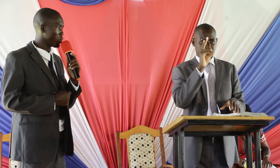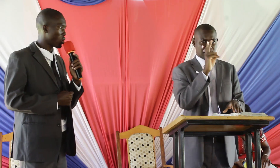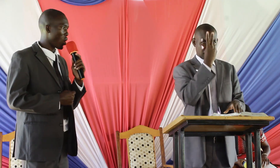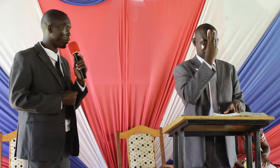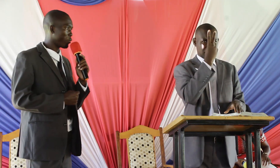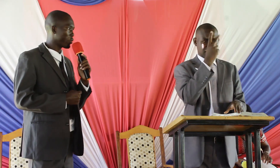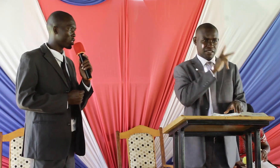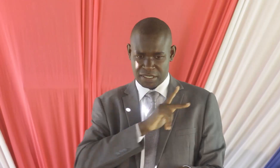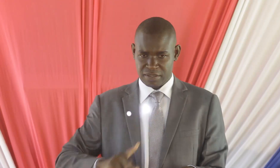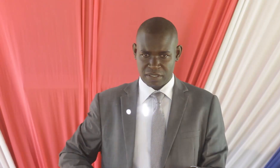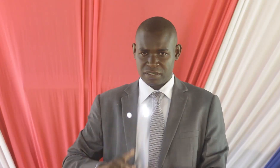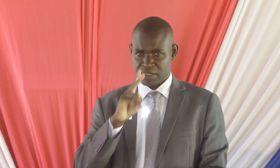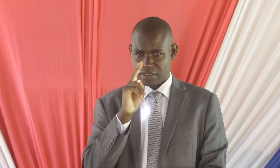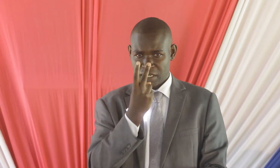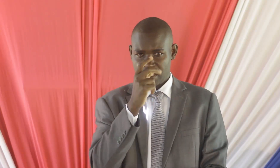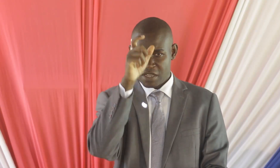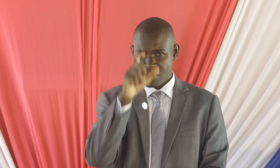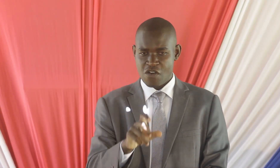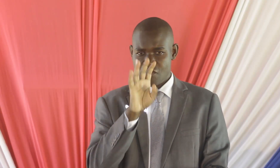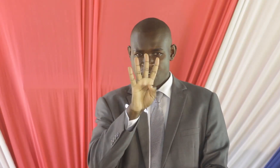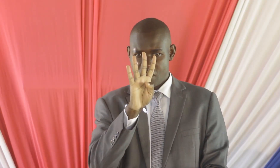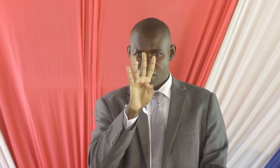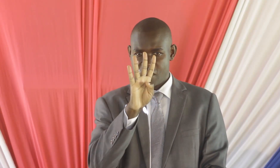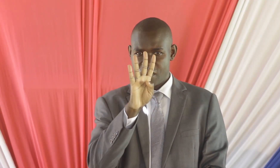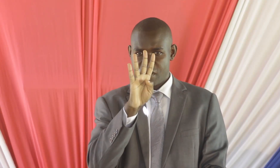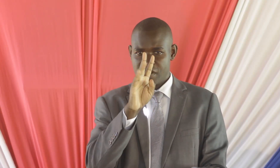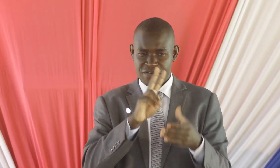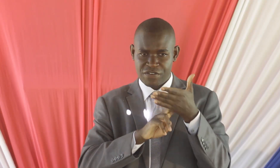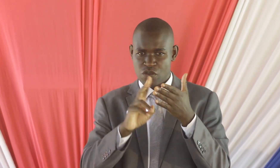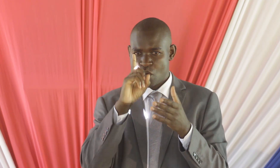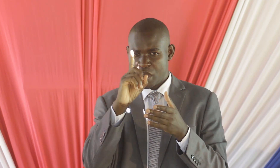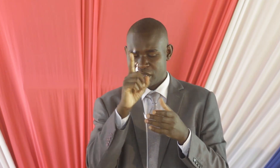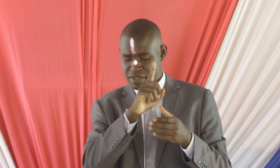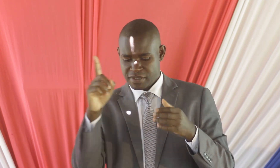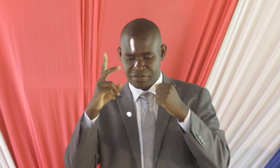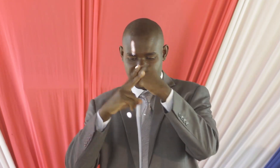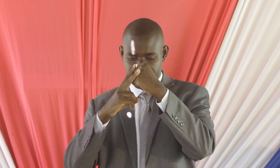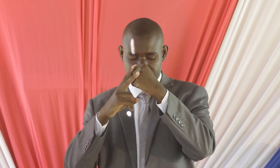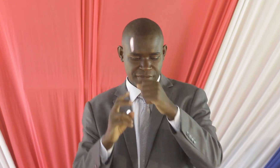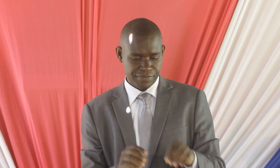the book of 2 Kings, chapter 2, verses 4.